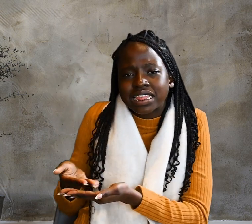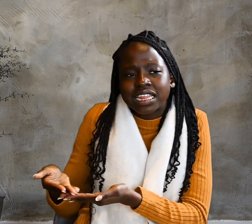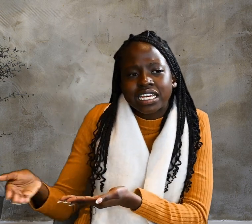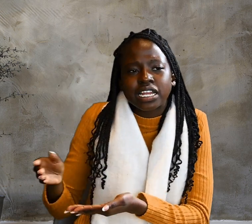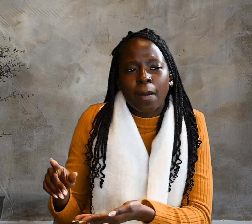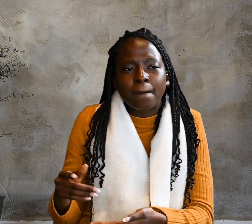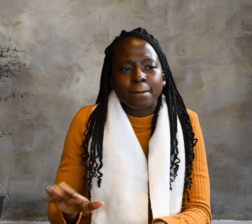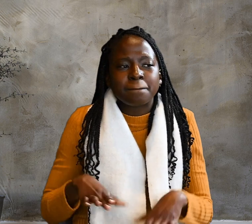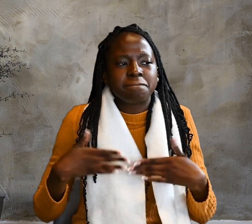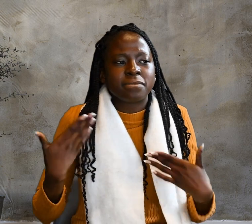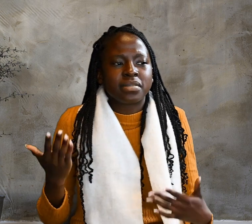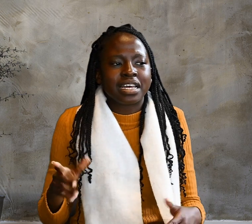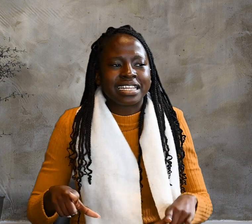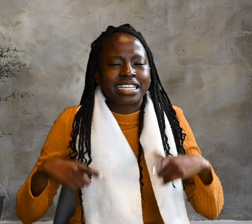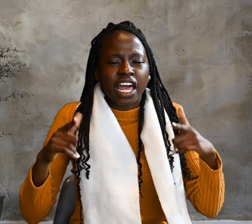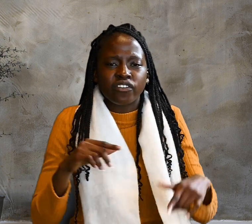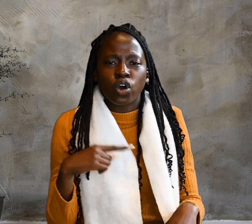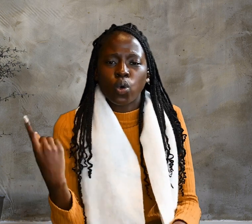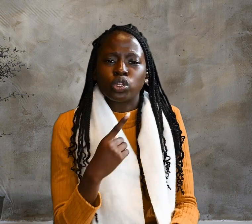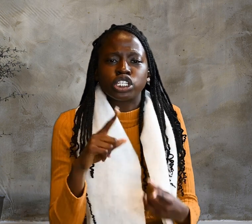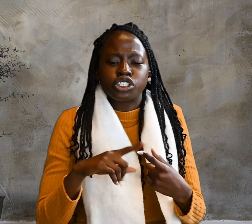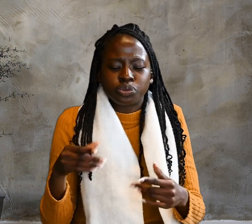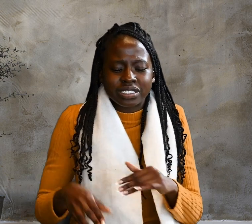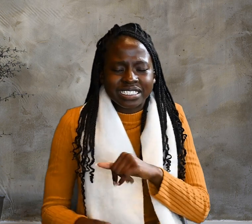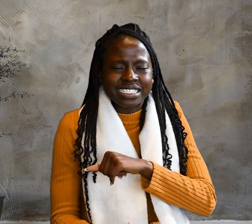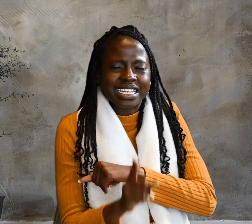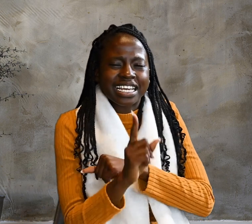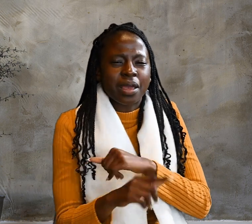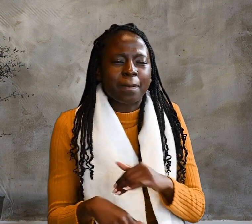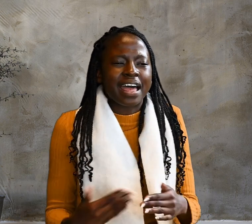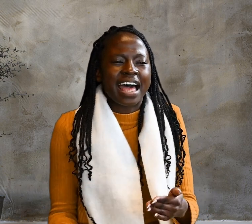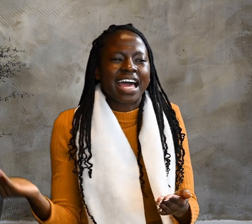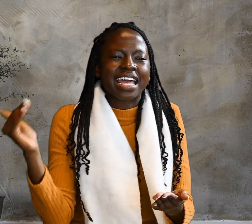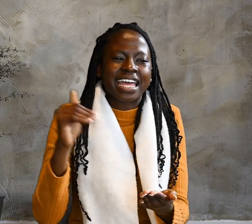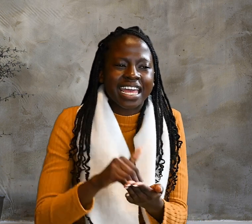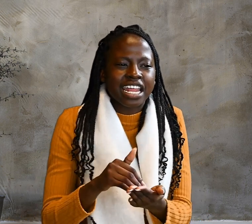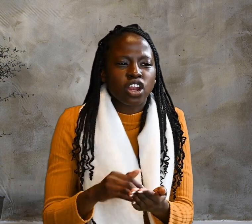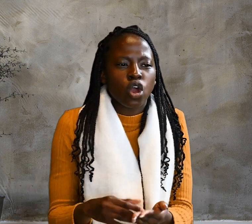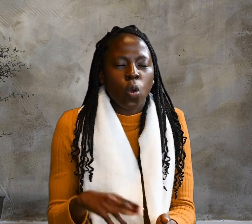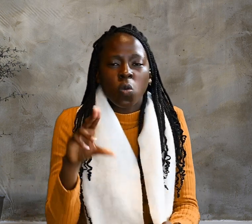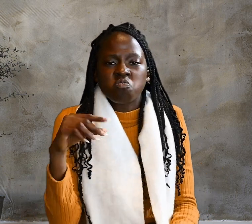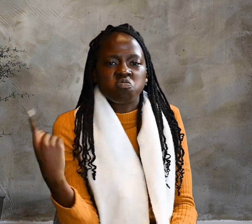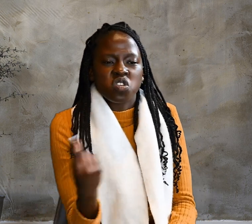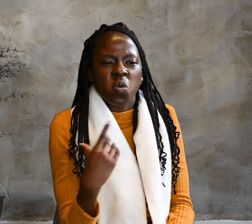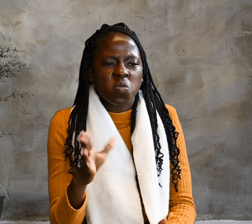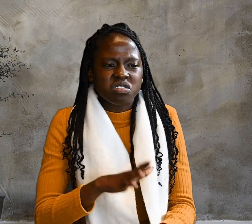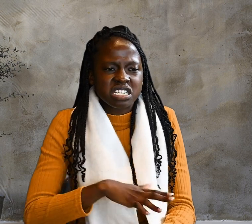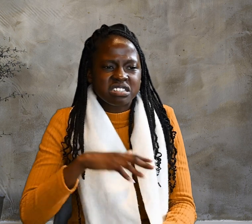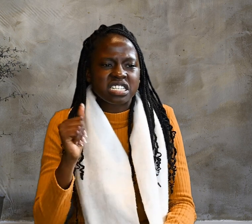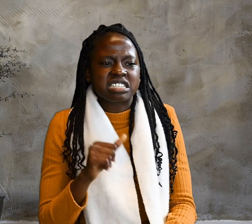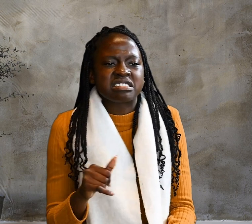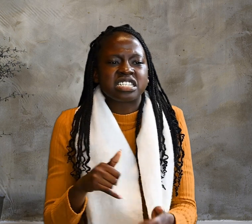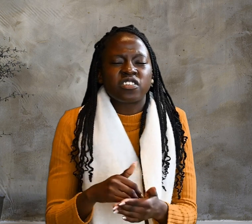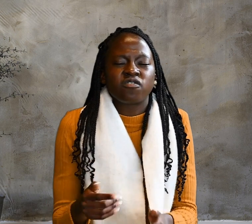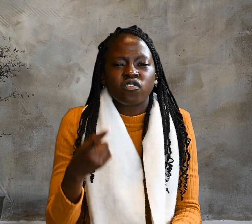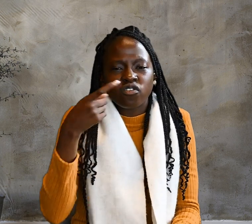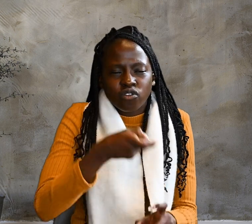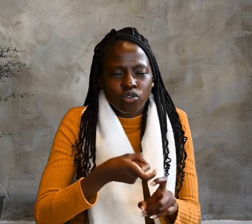only to take it up again. No one takes it from me, but I lay it down of my own